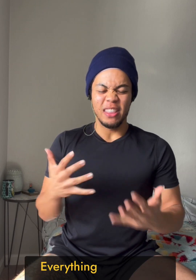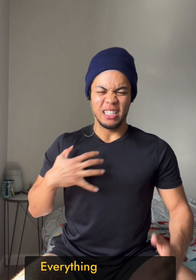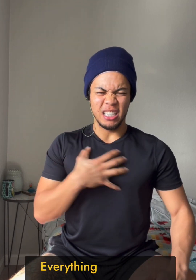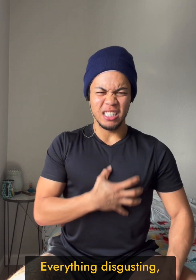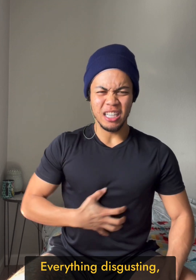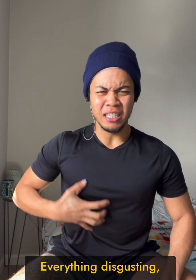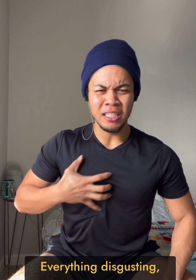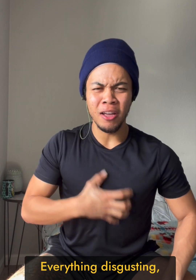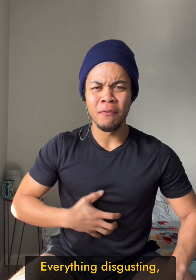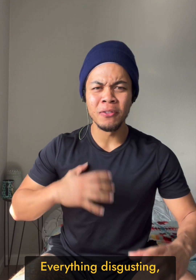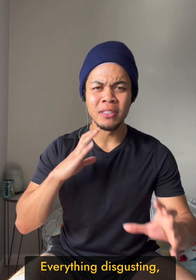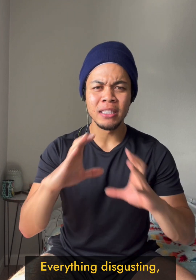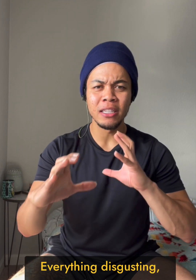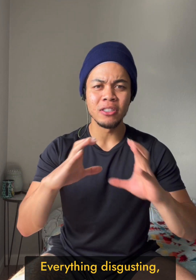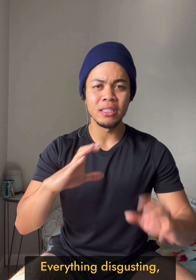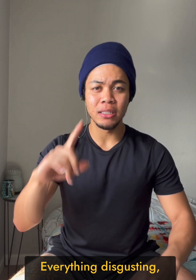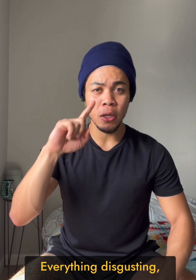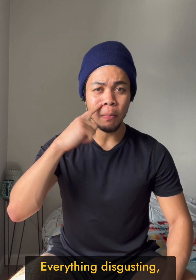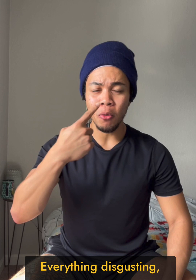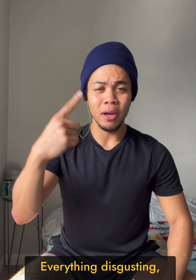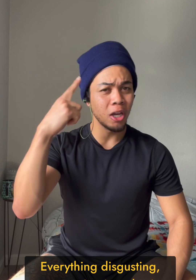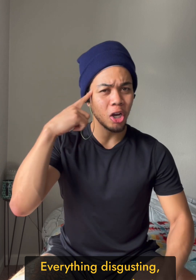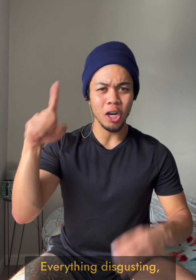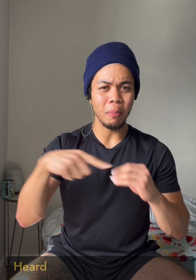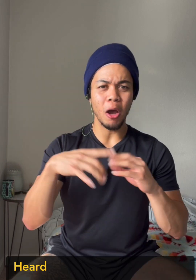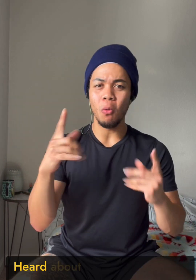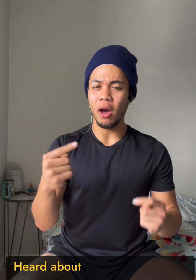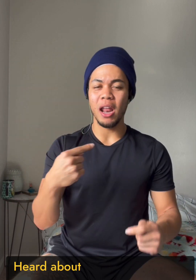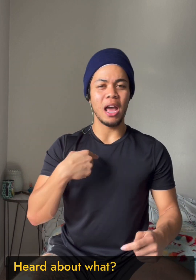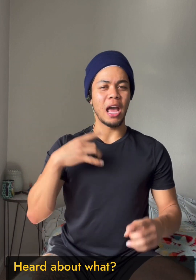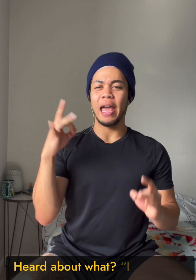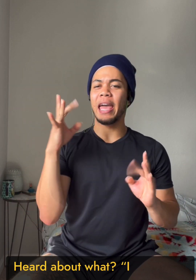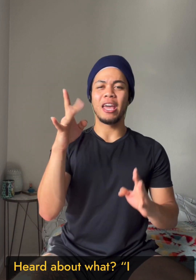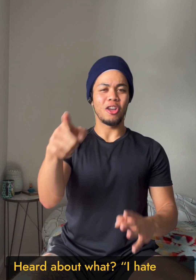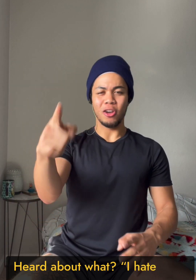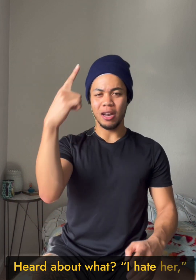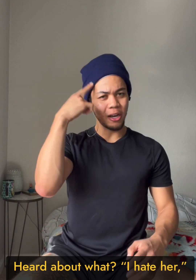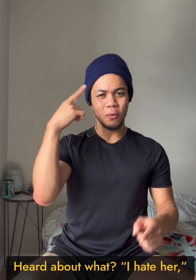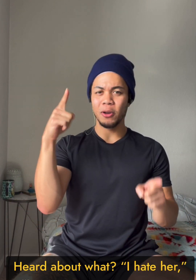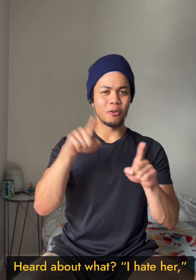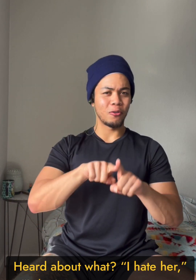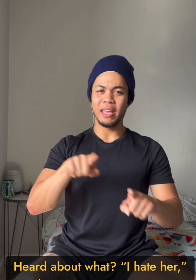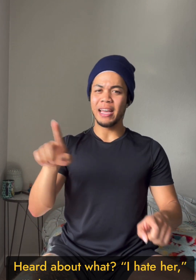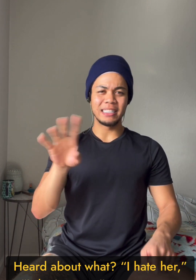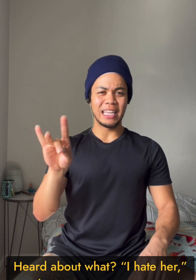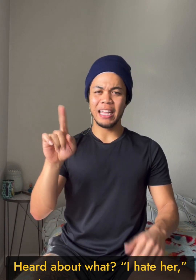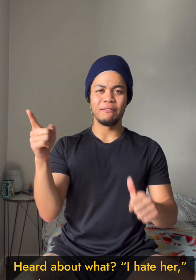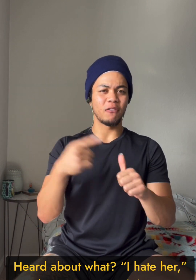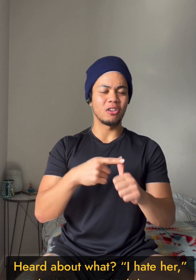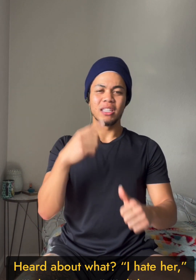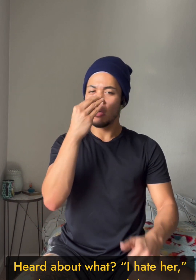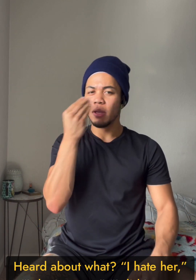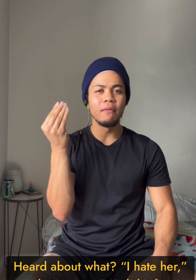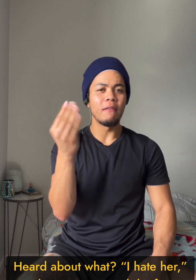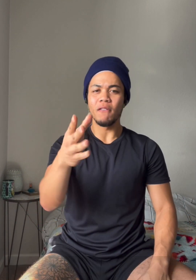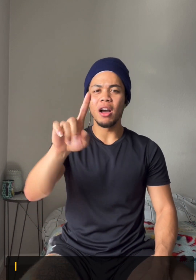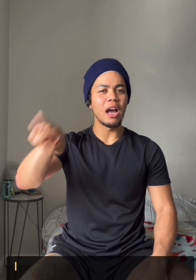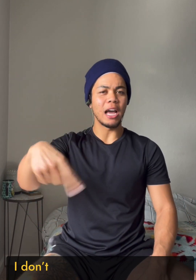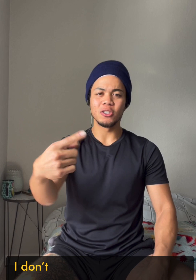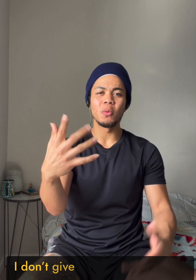Everything disgusting, conversation is so boring What about what? I hate her, I don't agree I did it first, I give a fuck, I